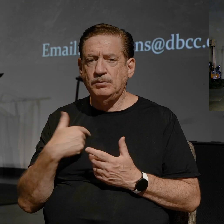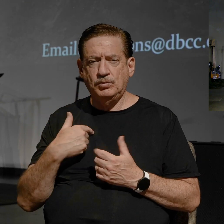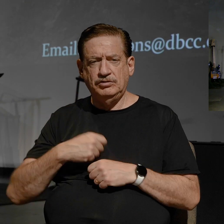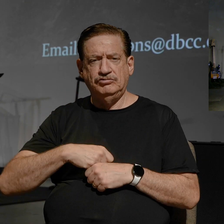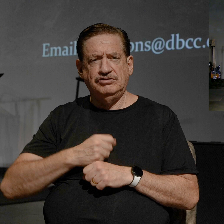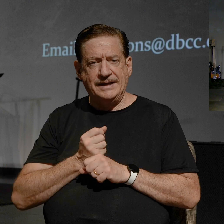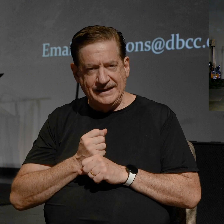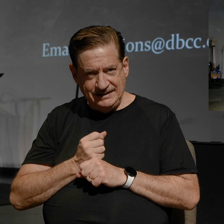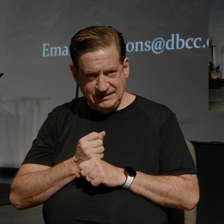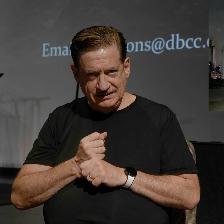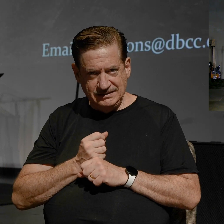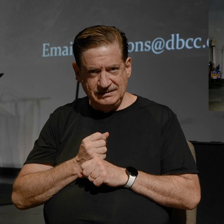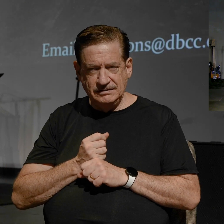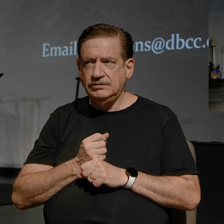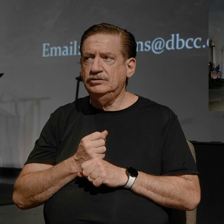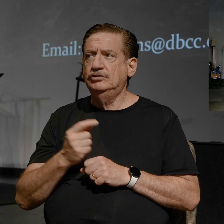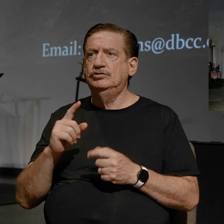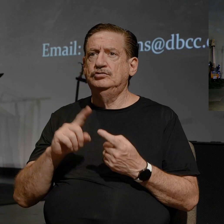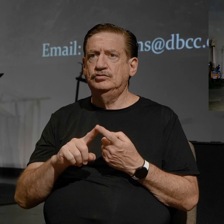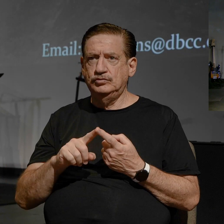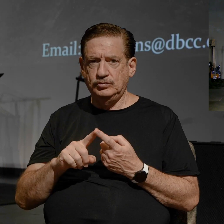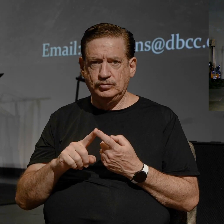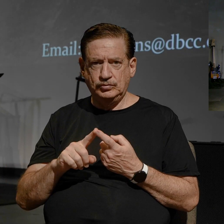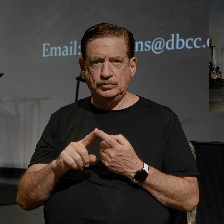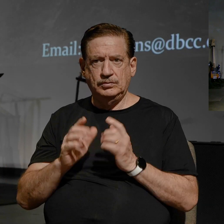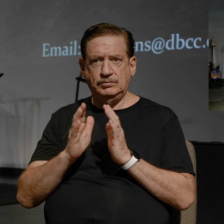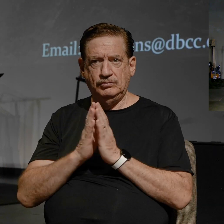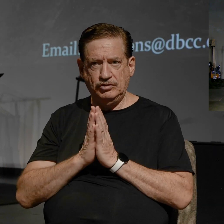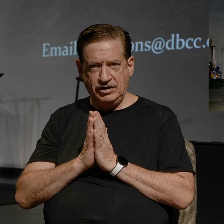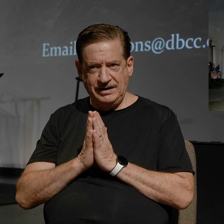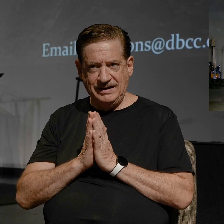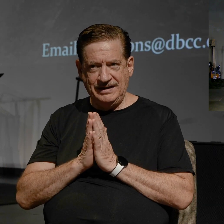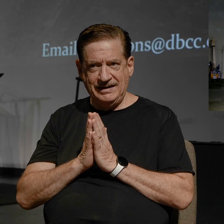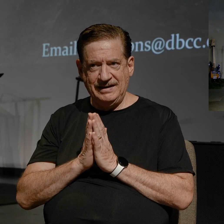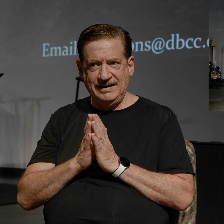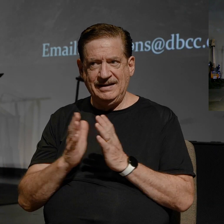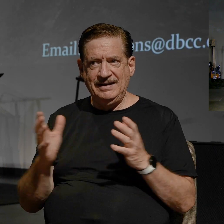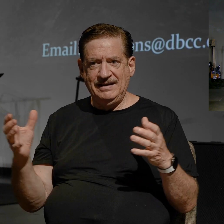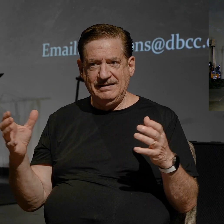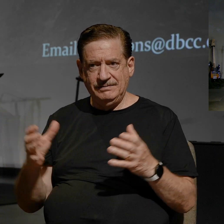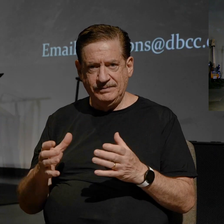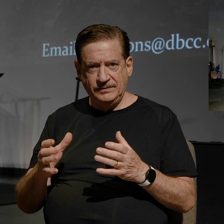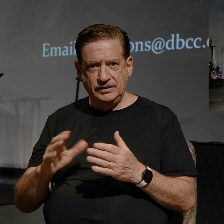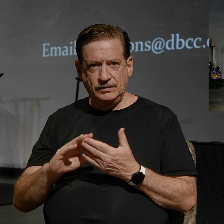created to crave community and connection.